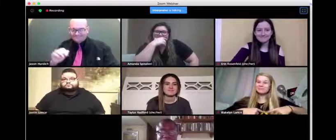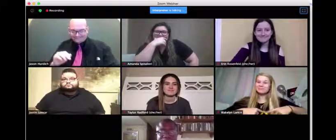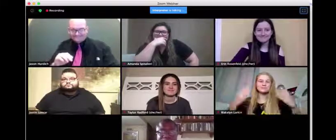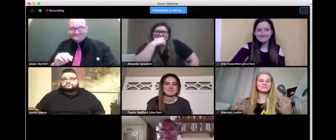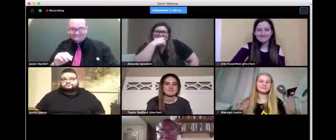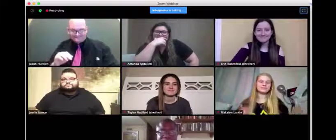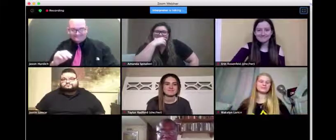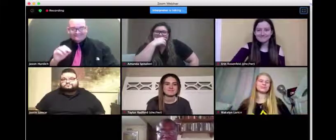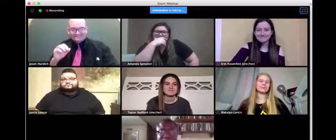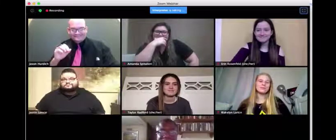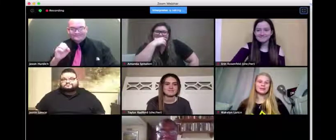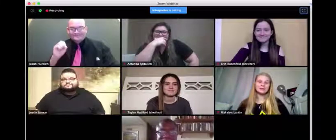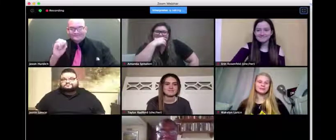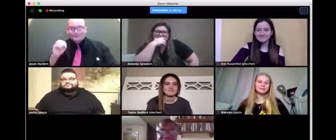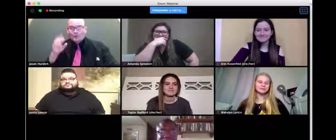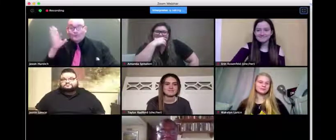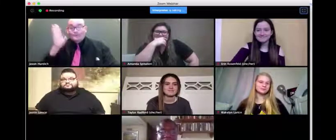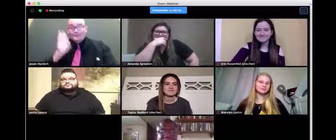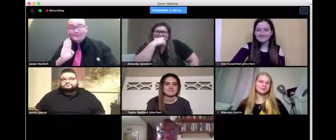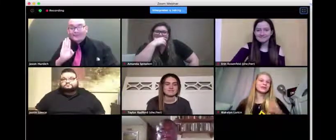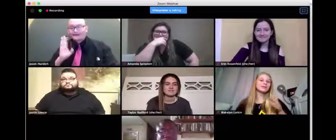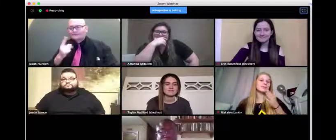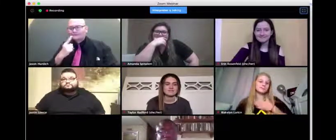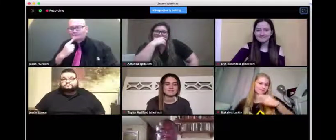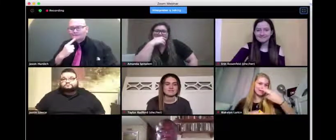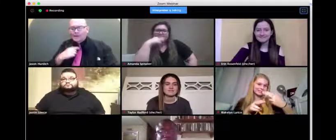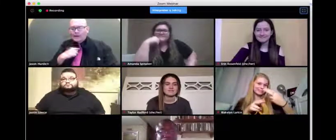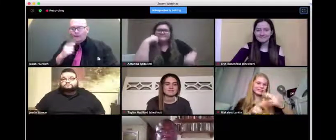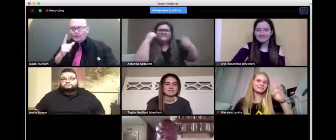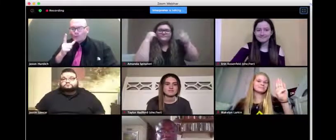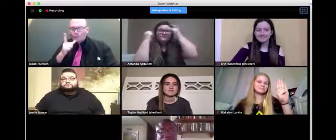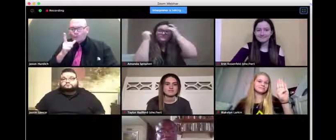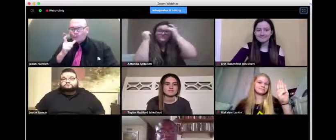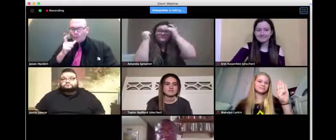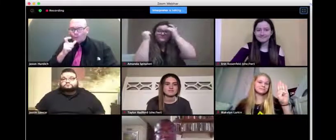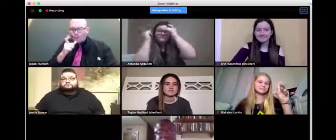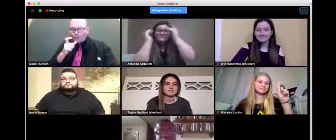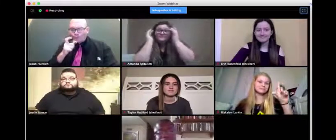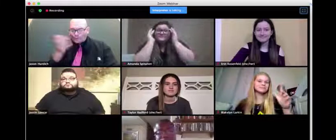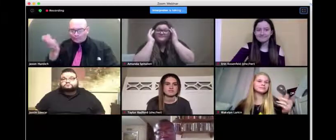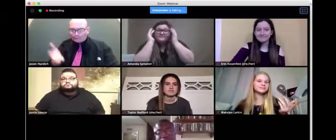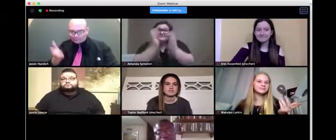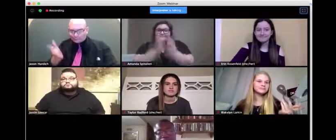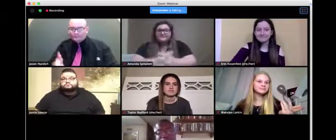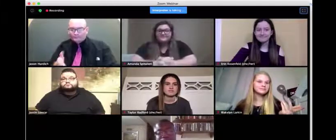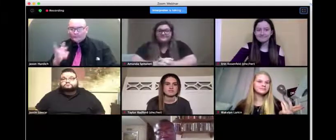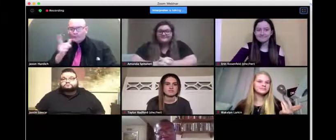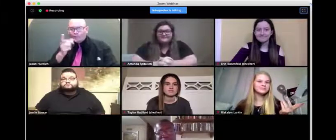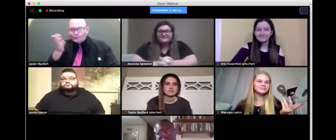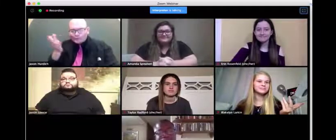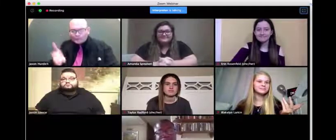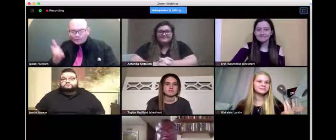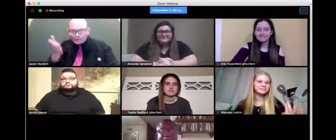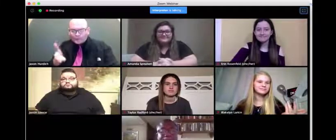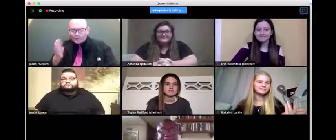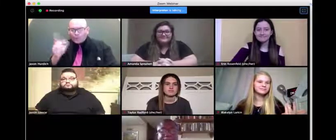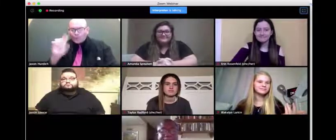us who you are and where you are from, and a little bit of background